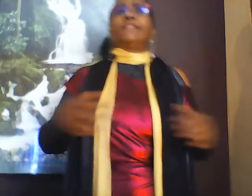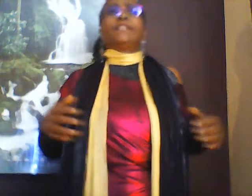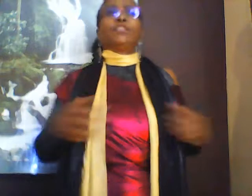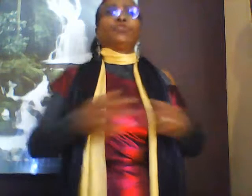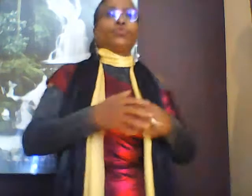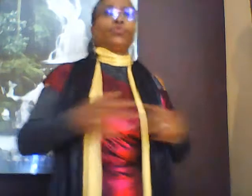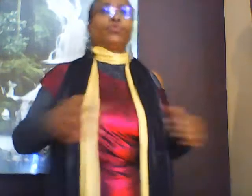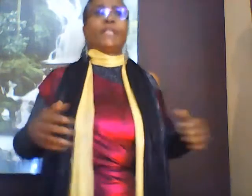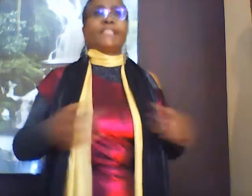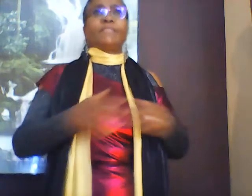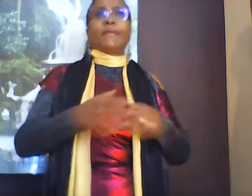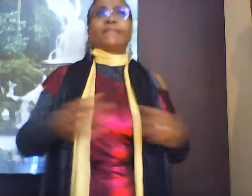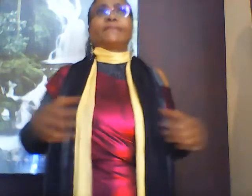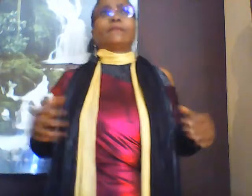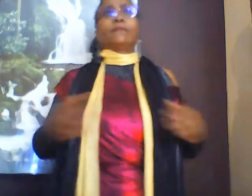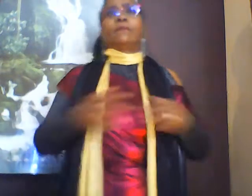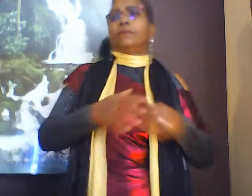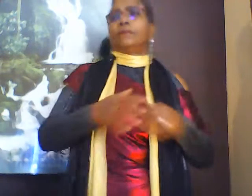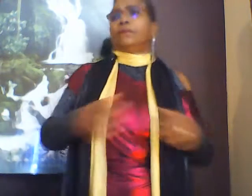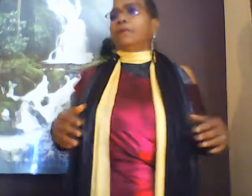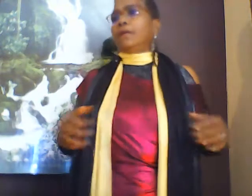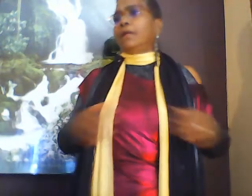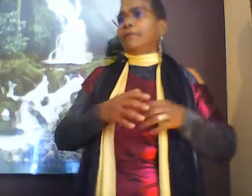Differences to respect.